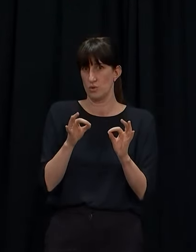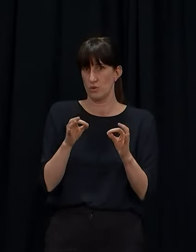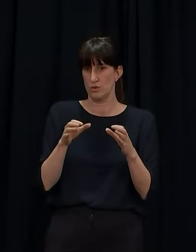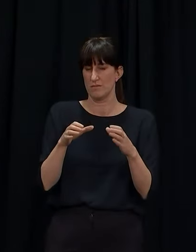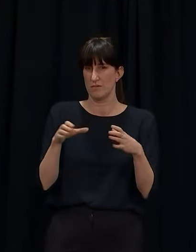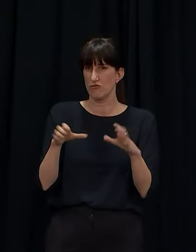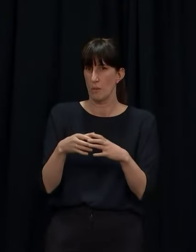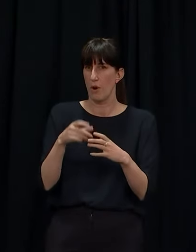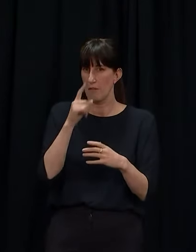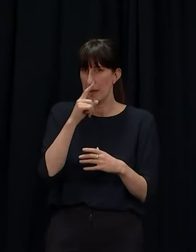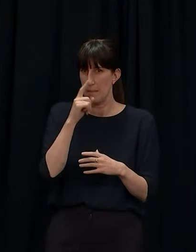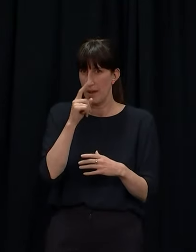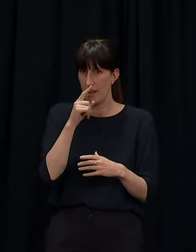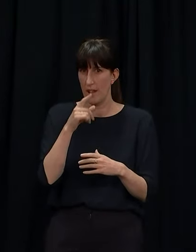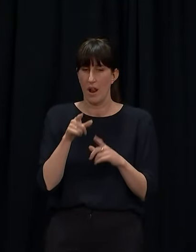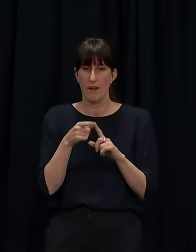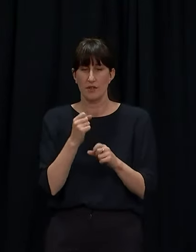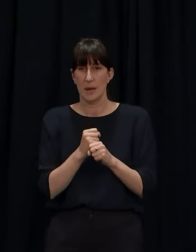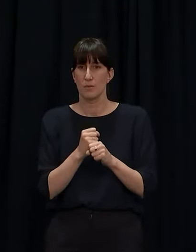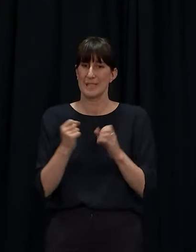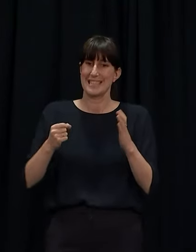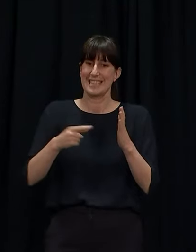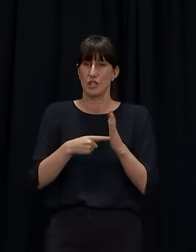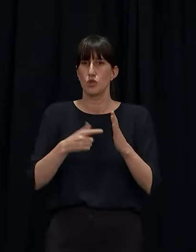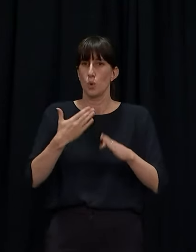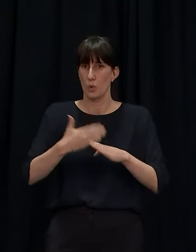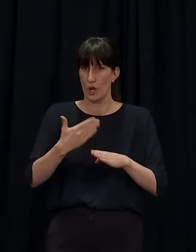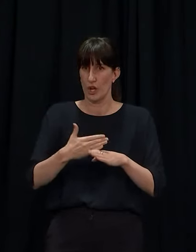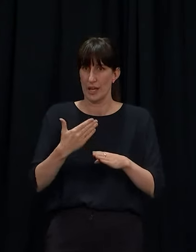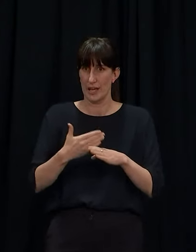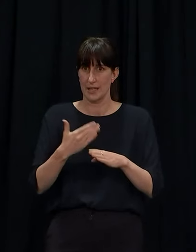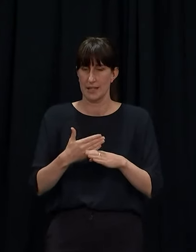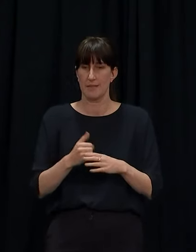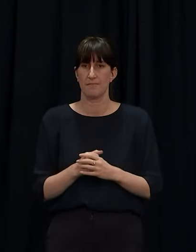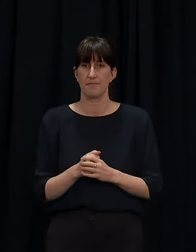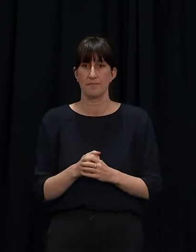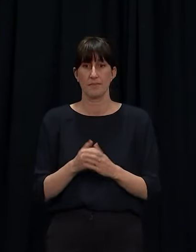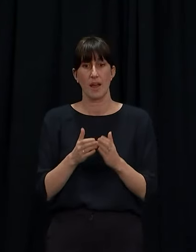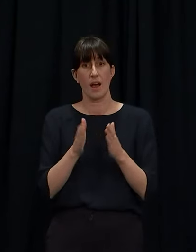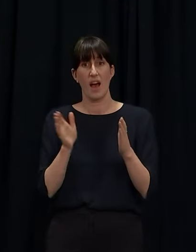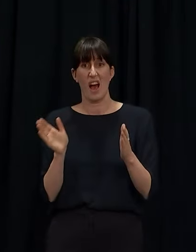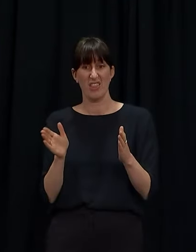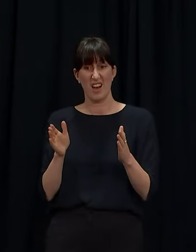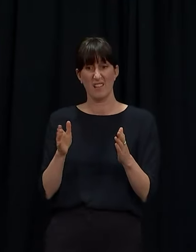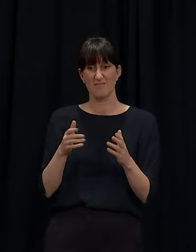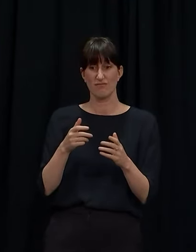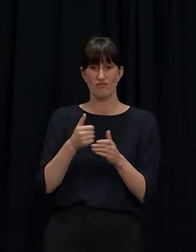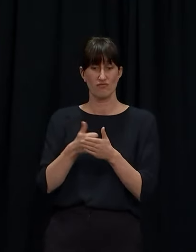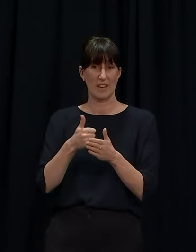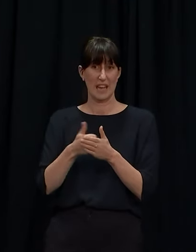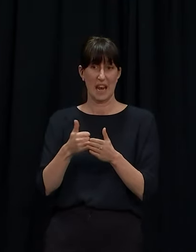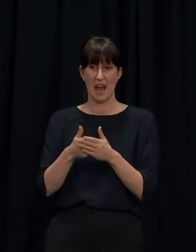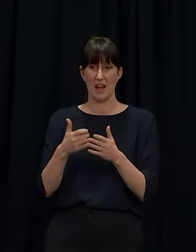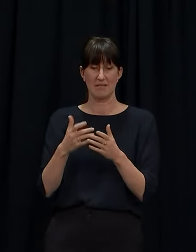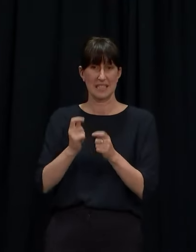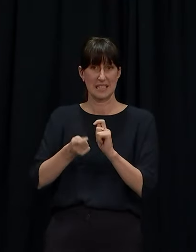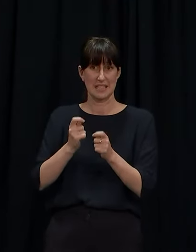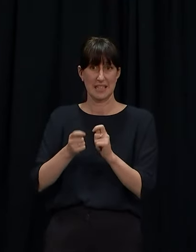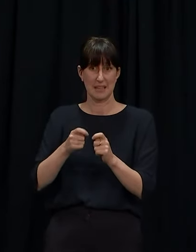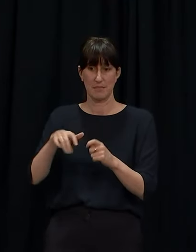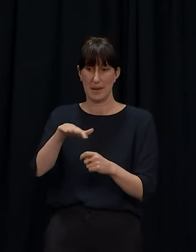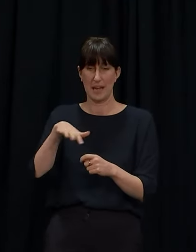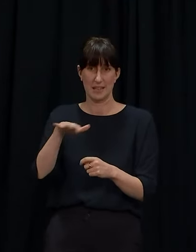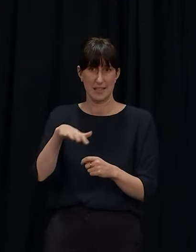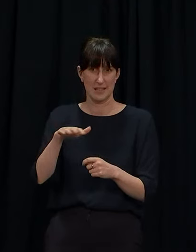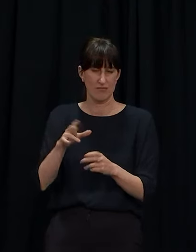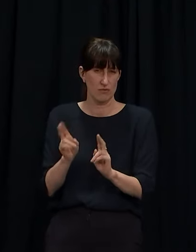allows us to prioritise essential workers. There are 6 regular community testing centres and an additional 12